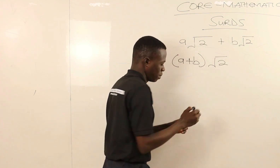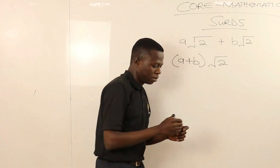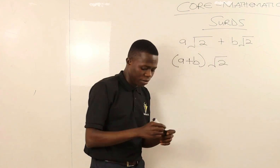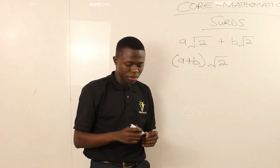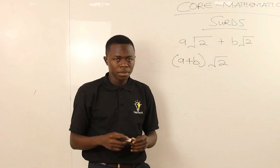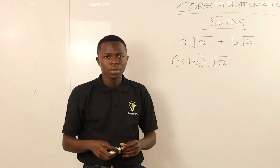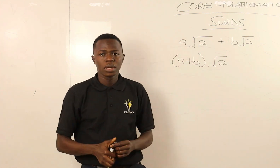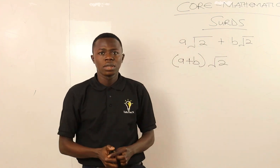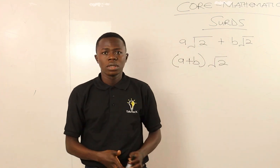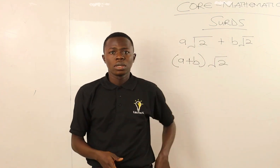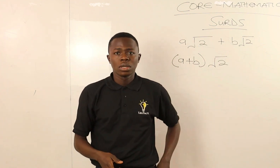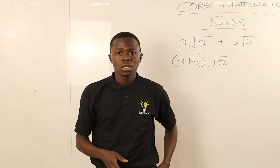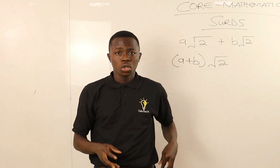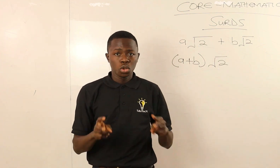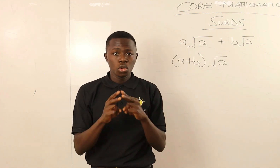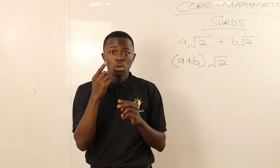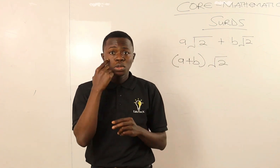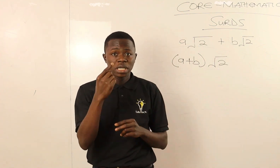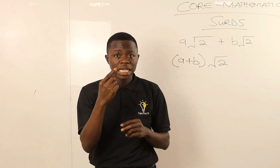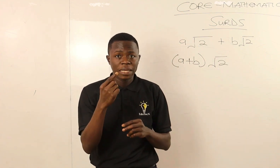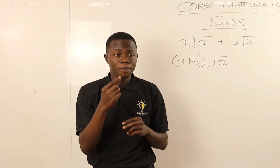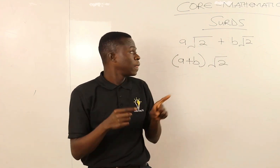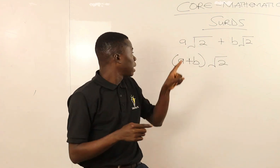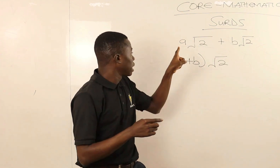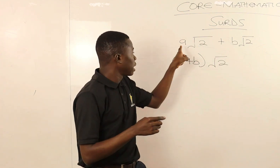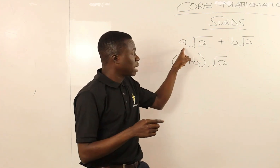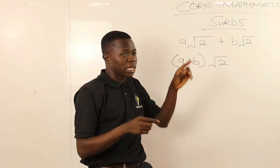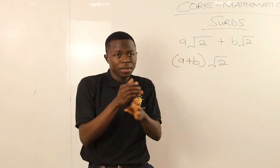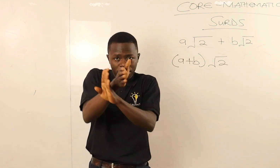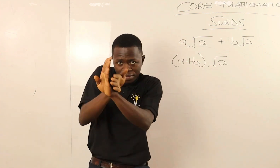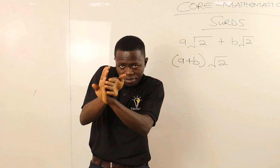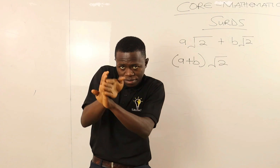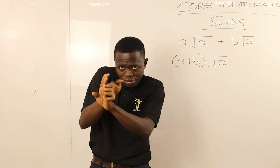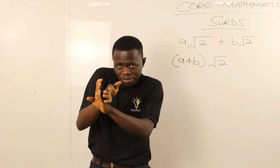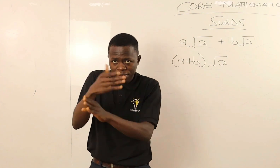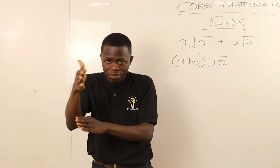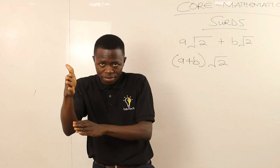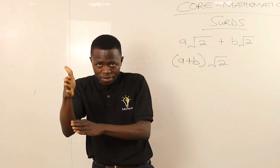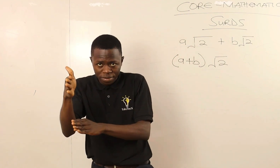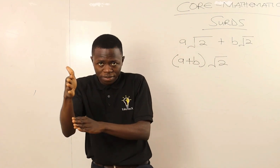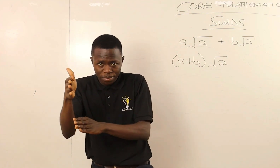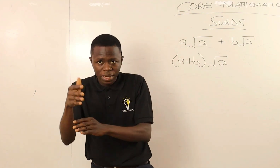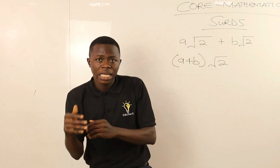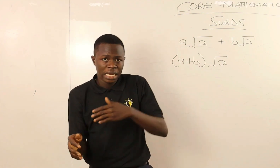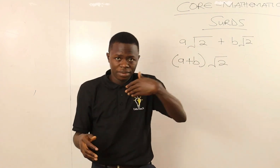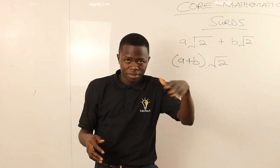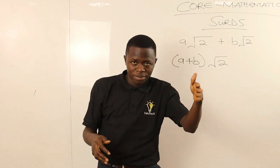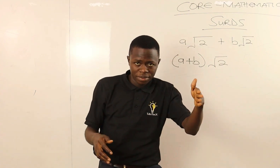A and B are numbers outside the square root signs, then we bring them together and either add or subtract them.